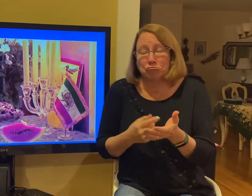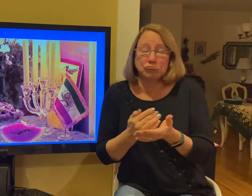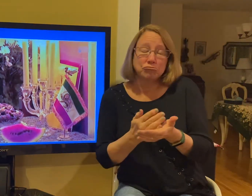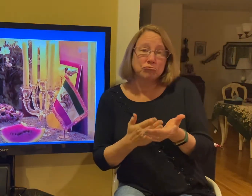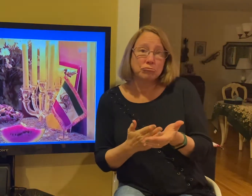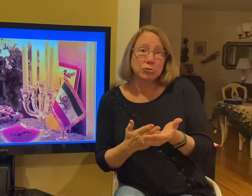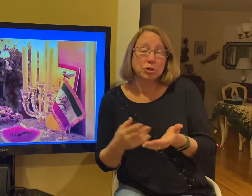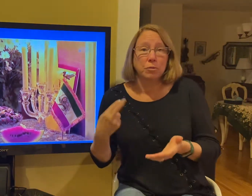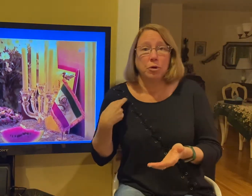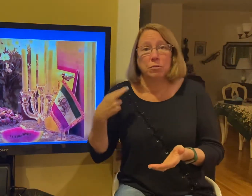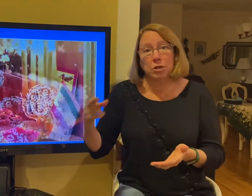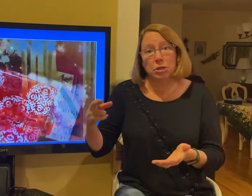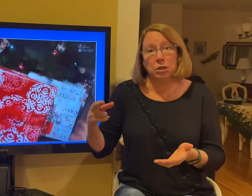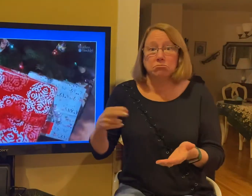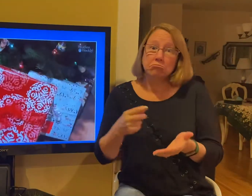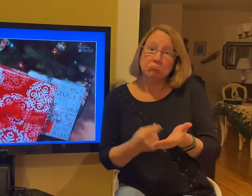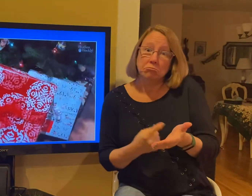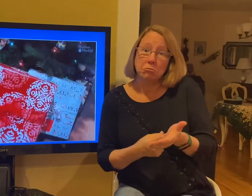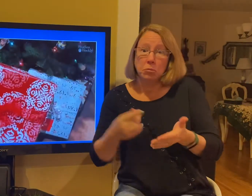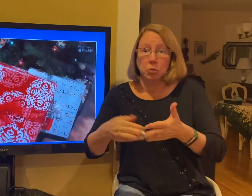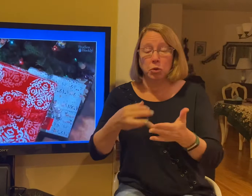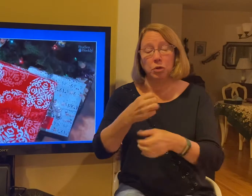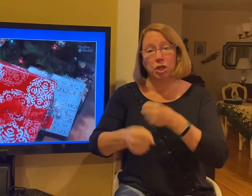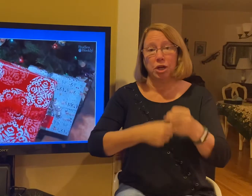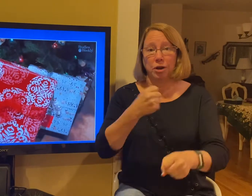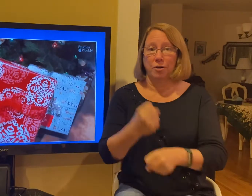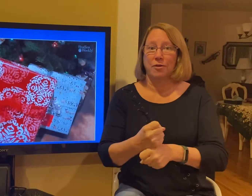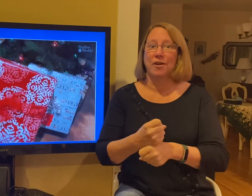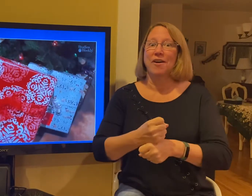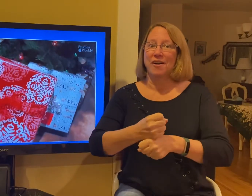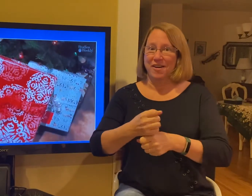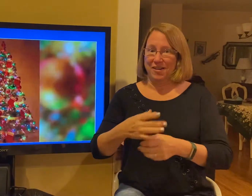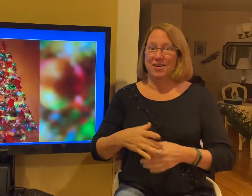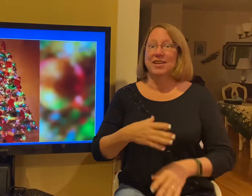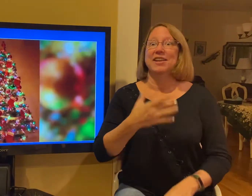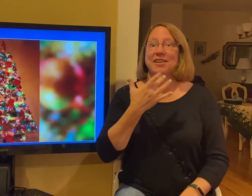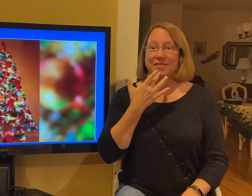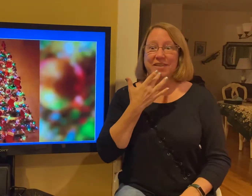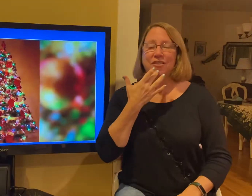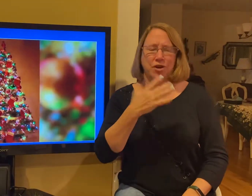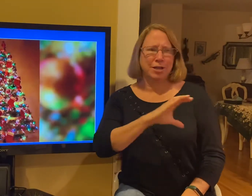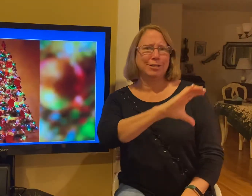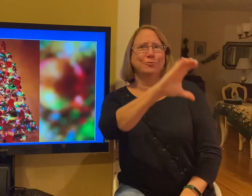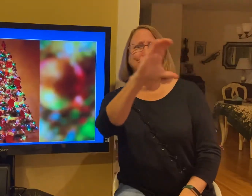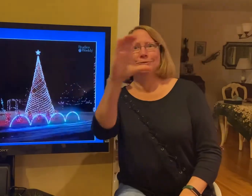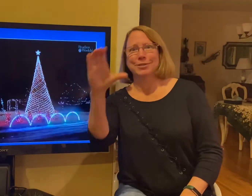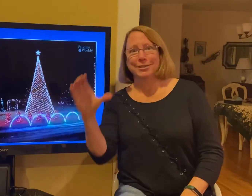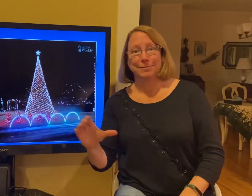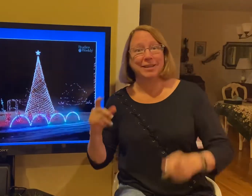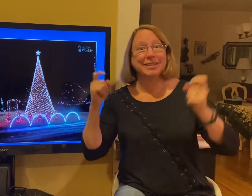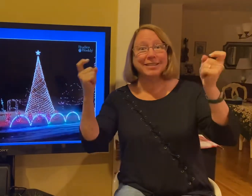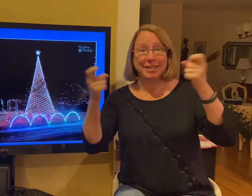new year. One of the most popular holidays around the world is Christmas, which is celebrated each year on